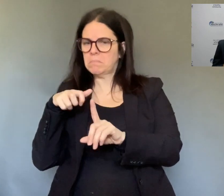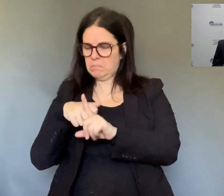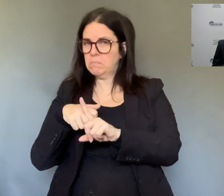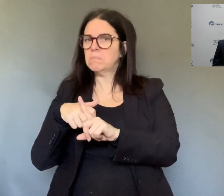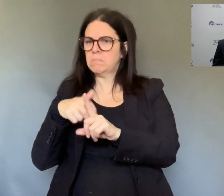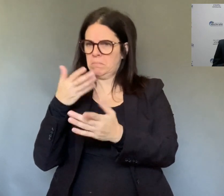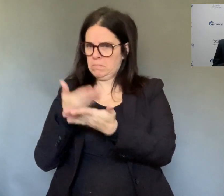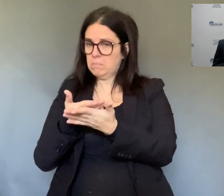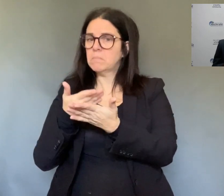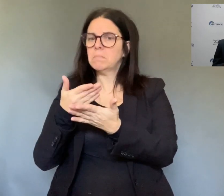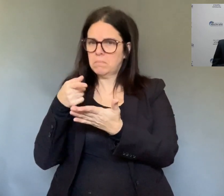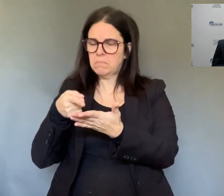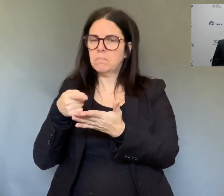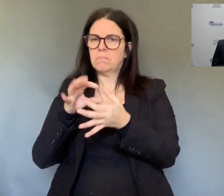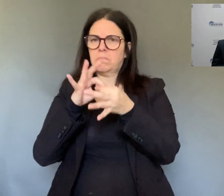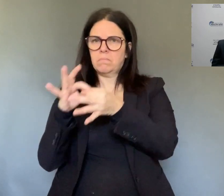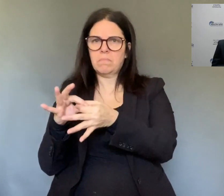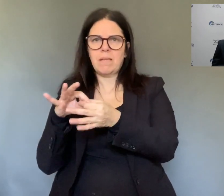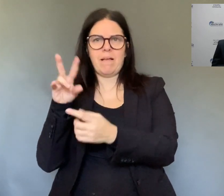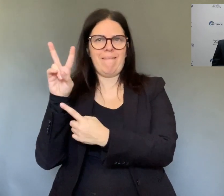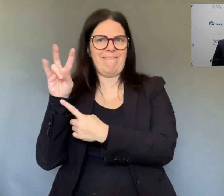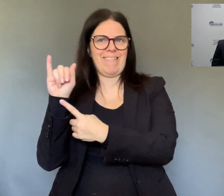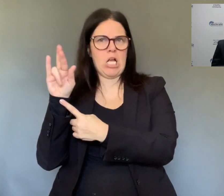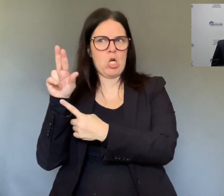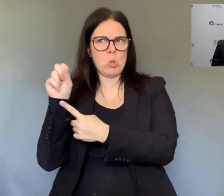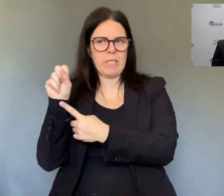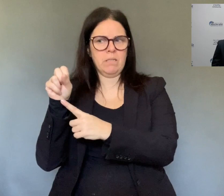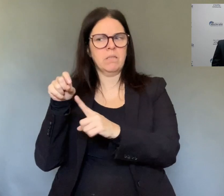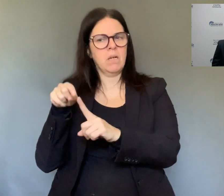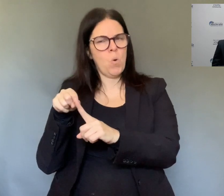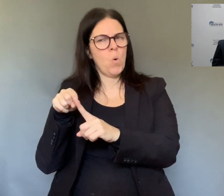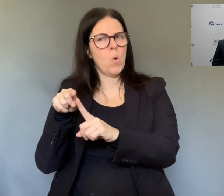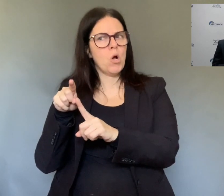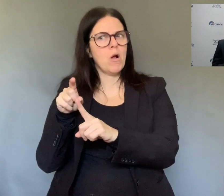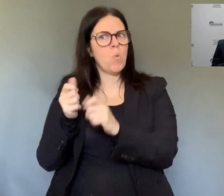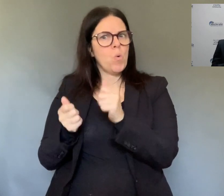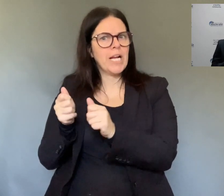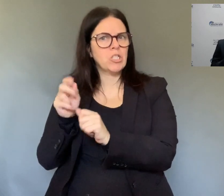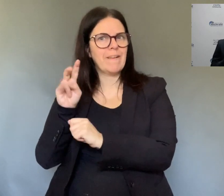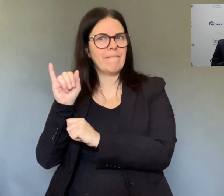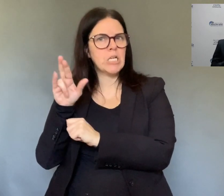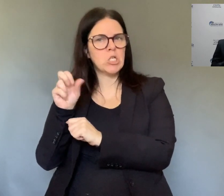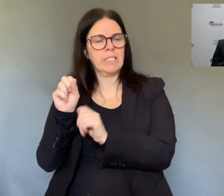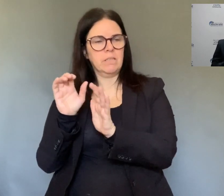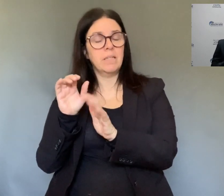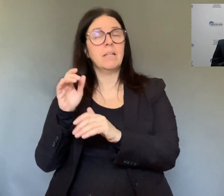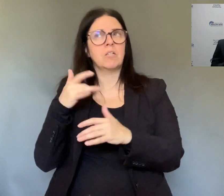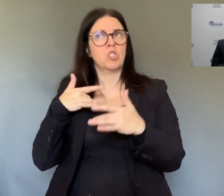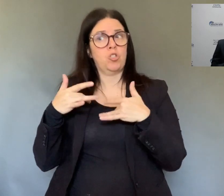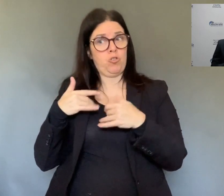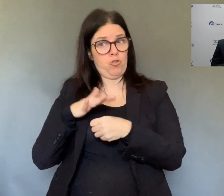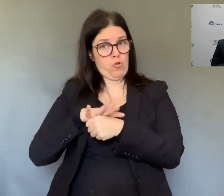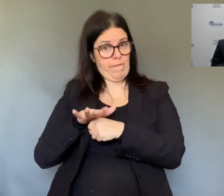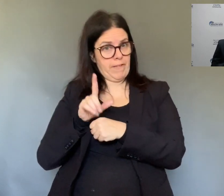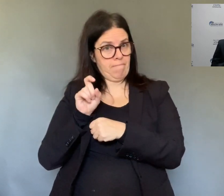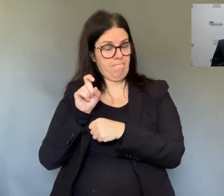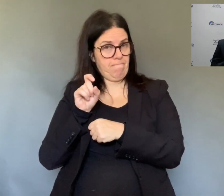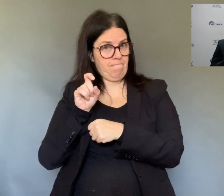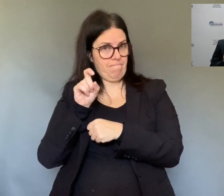triggering system, and then the concern is maybe COVID has triggered that. But when these